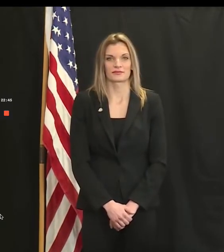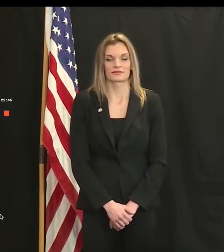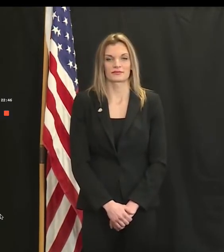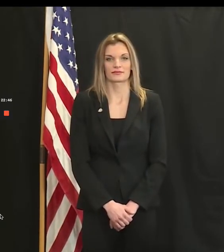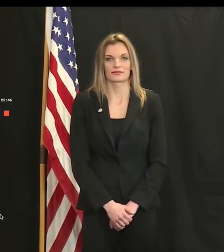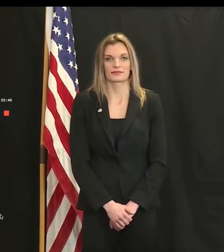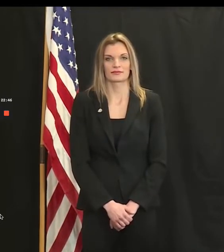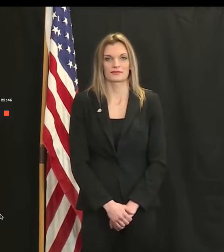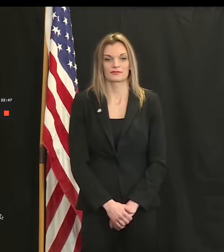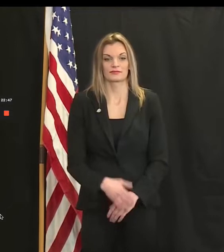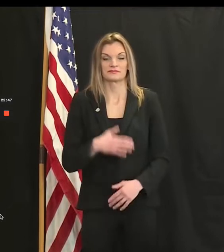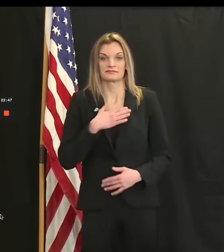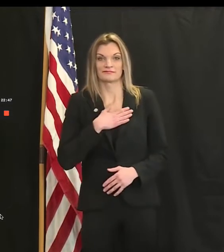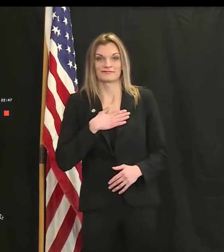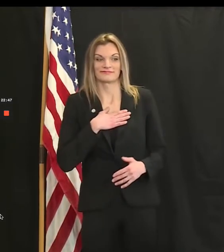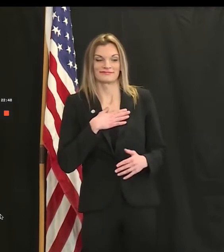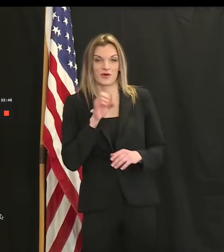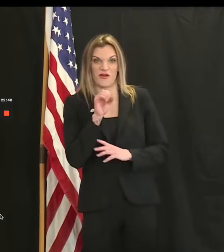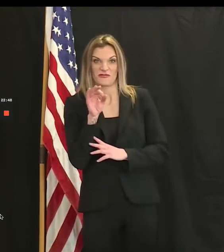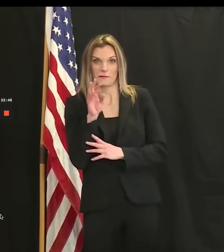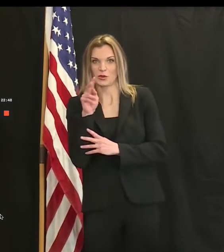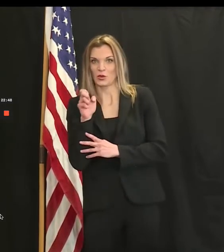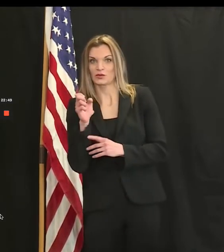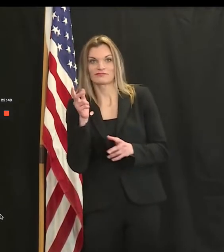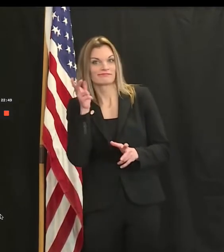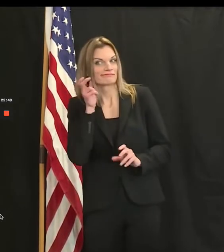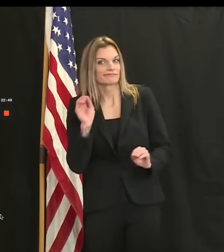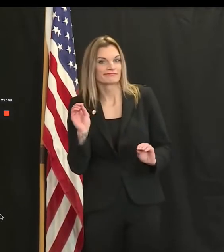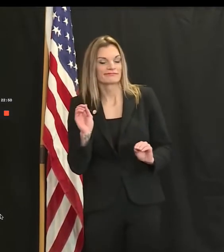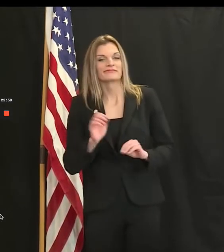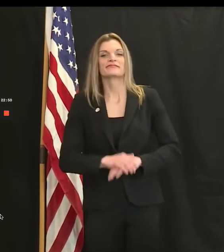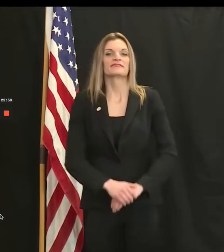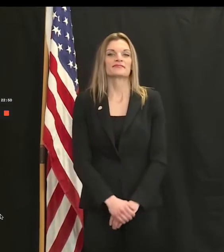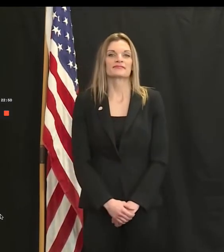Christiana, unmute yourself. If not, we'll move on to the next one.